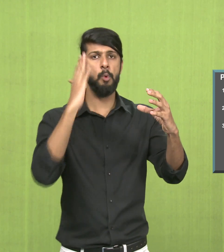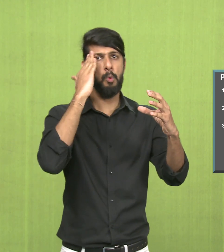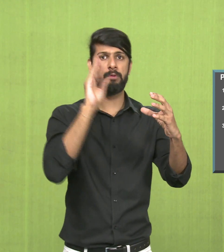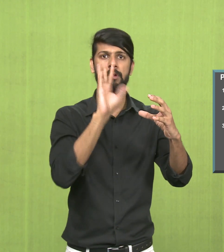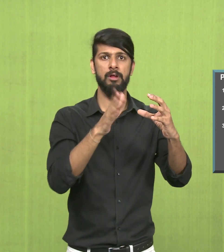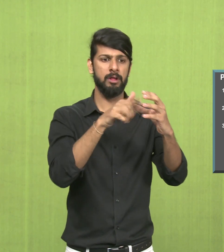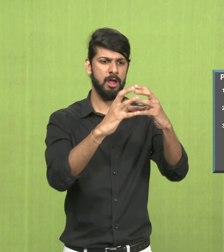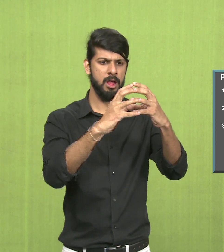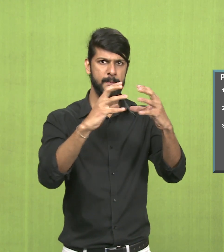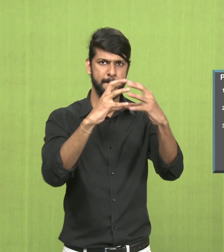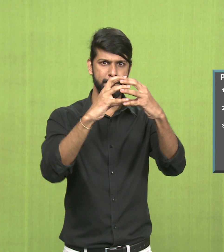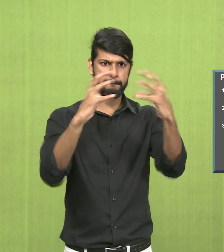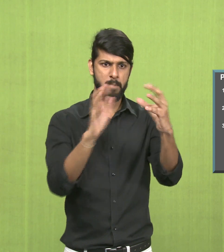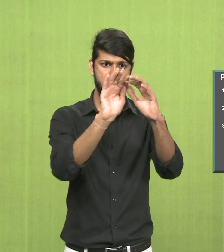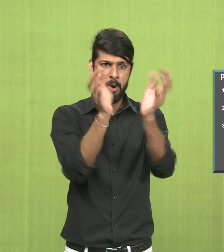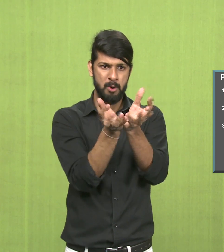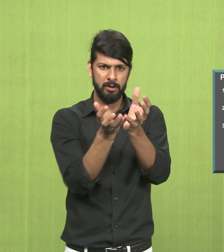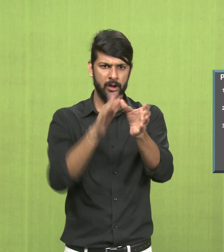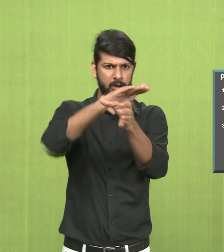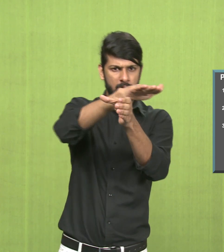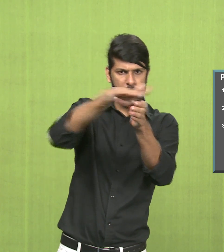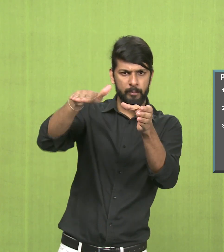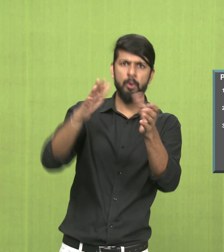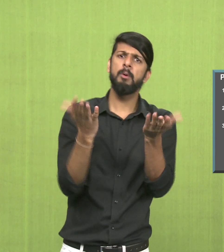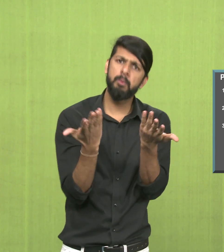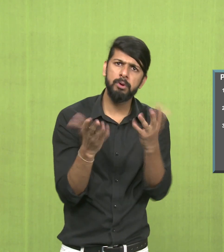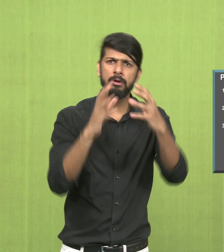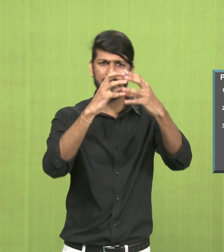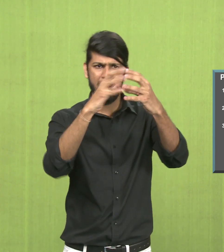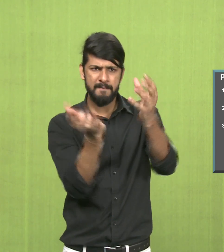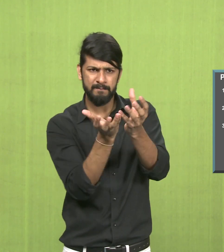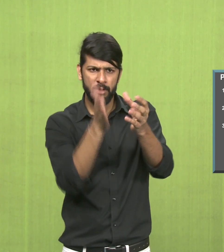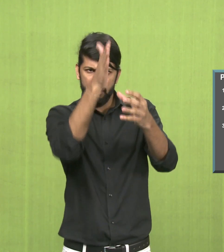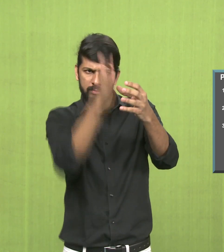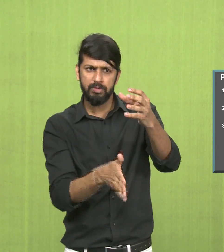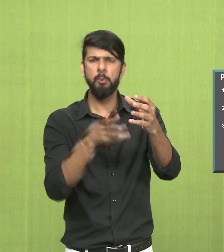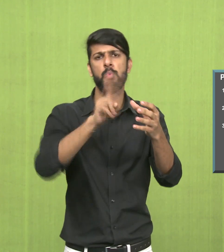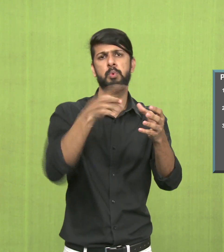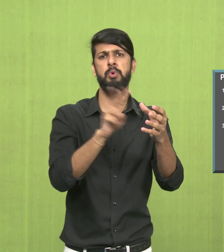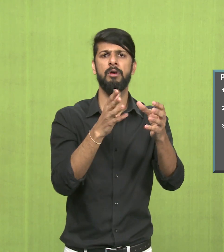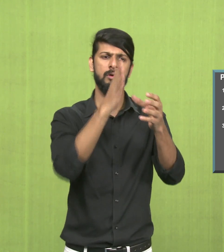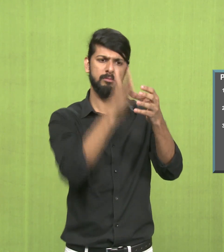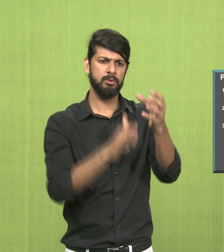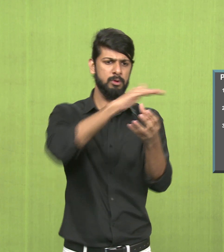when these vegetables are cut either lengthwise or cross section wise,